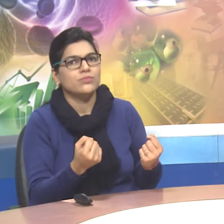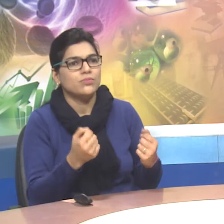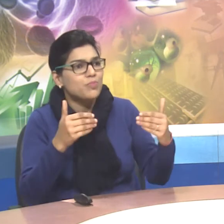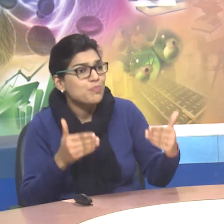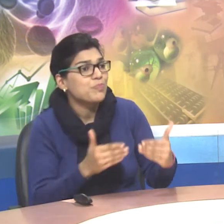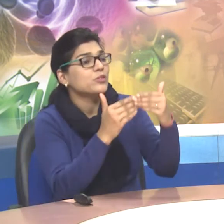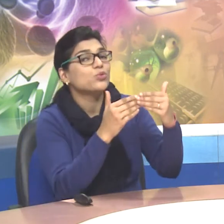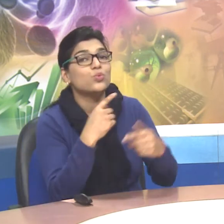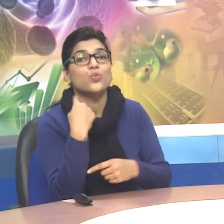at Aradhna